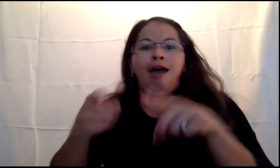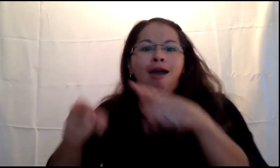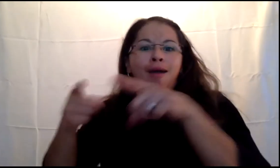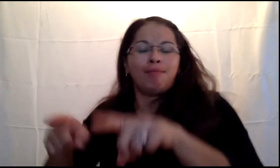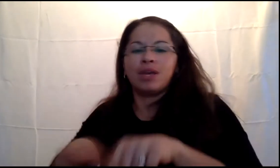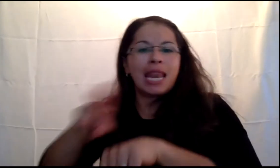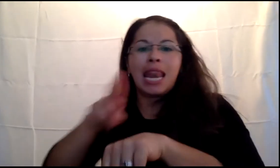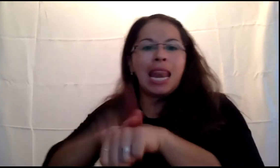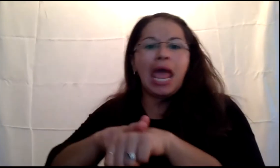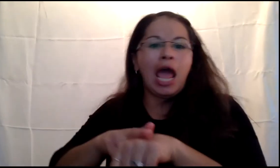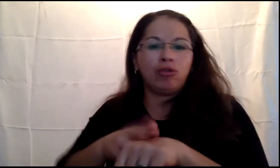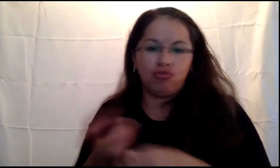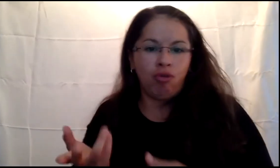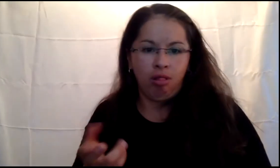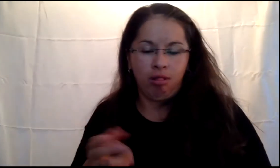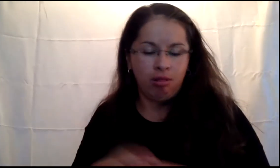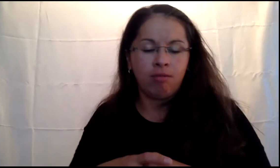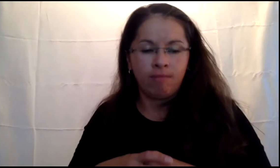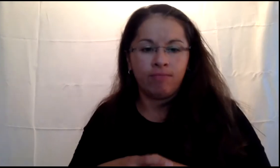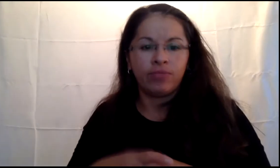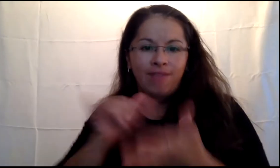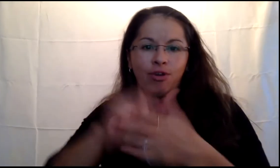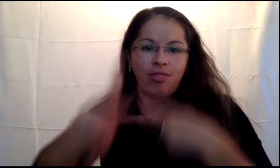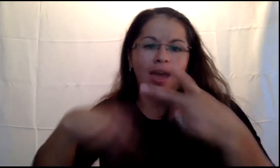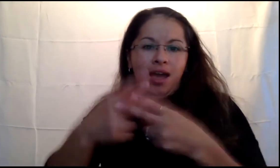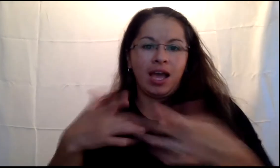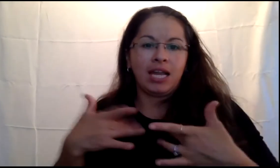natural for these type of things to happen.